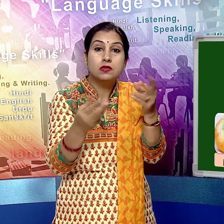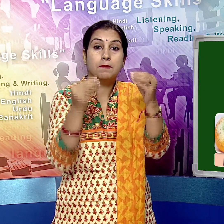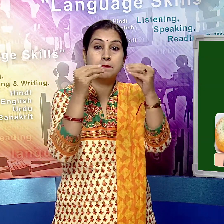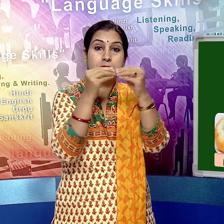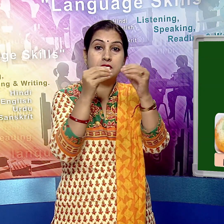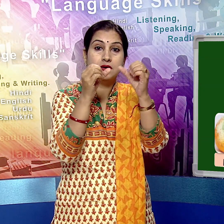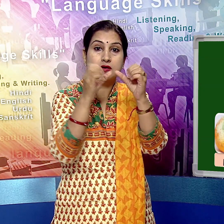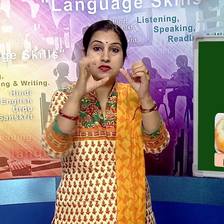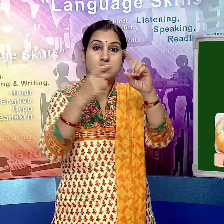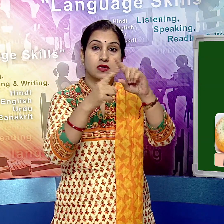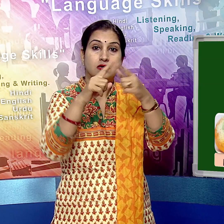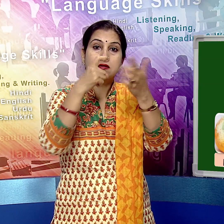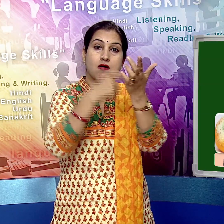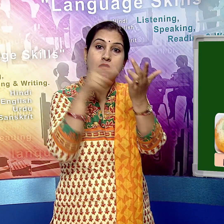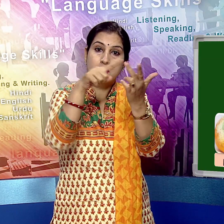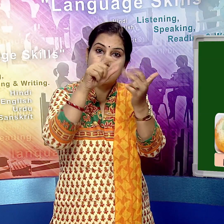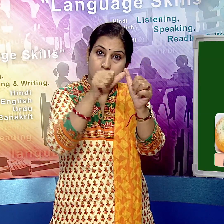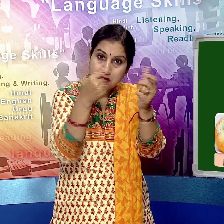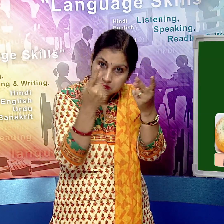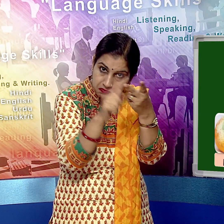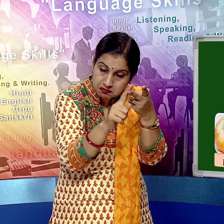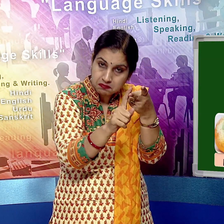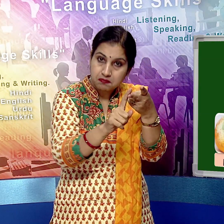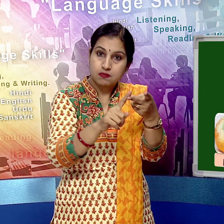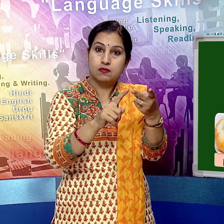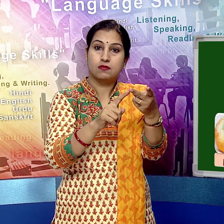It can be in the form of bacteria.